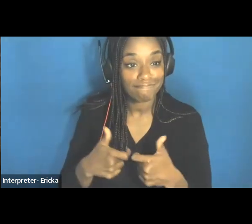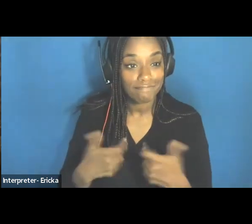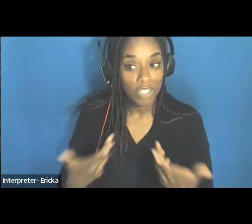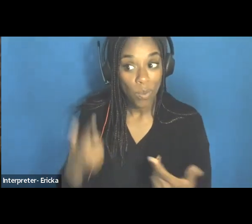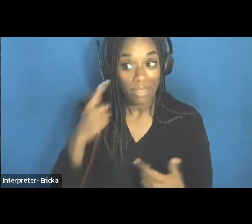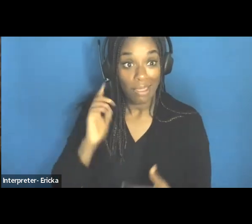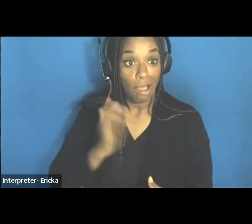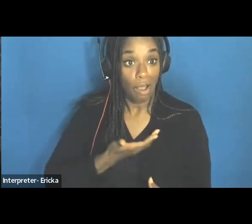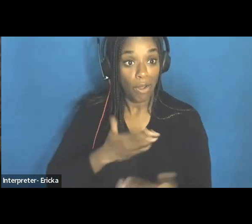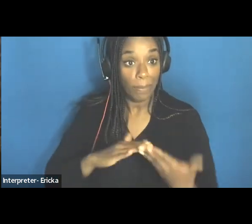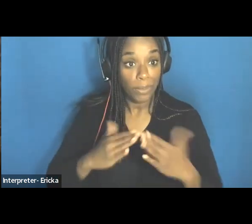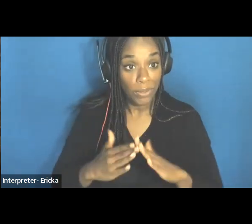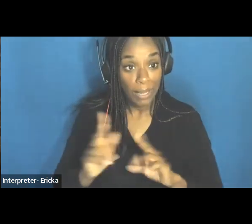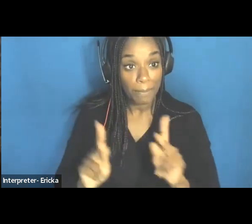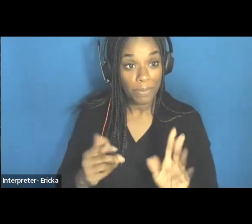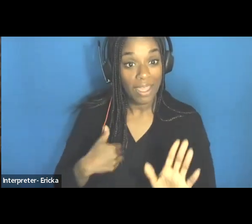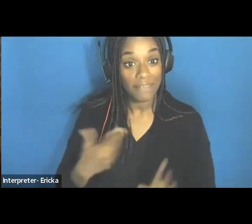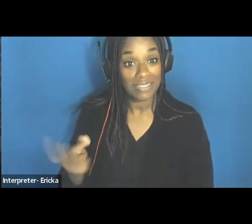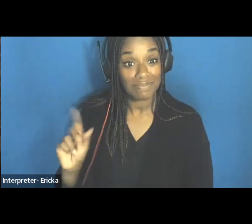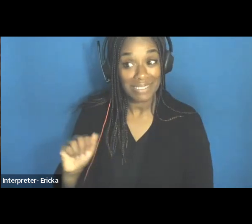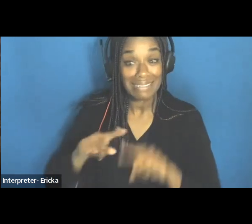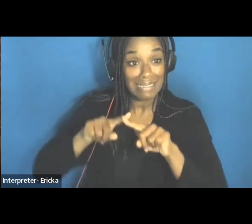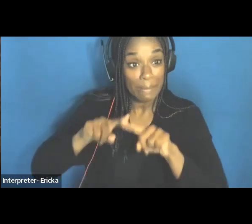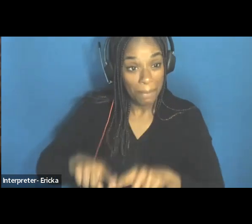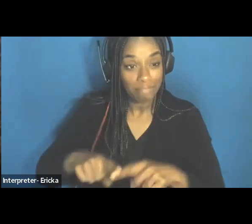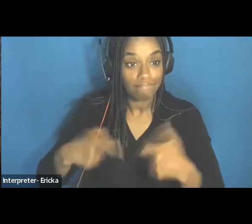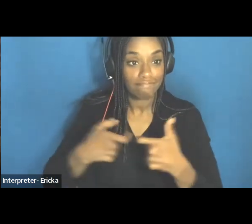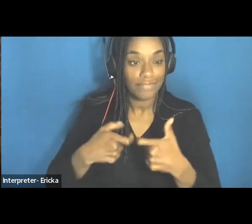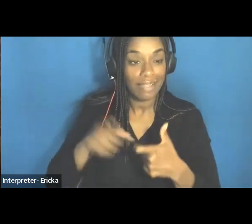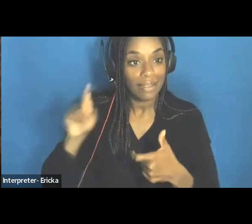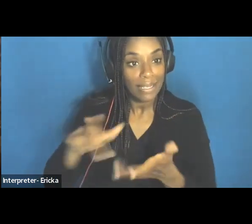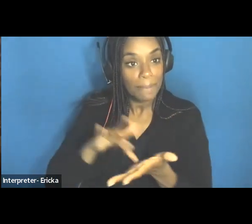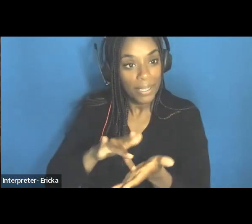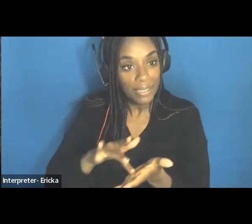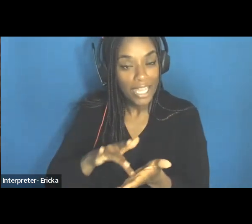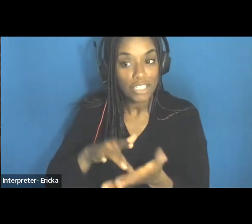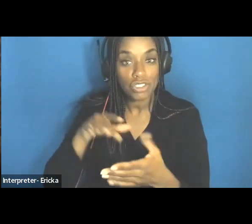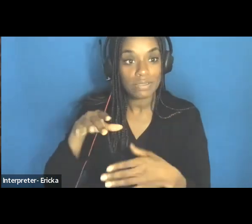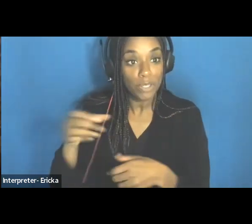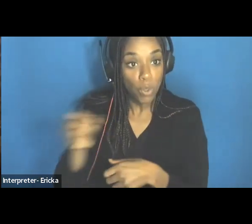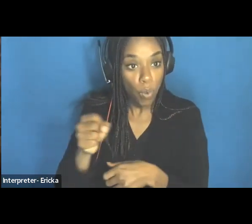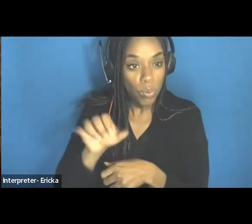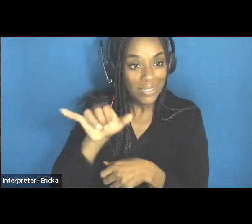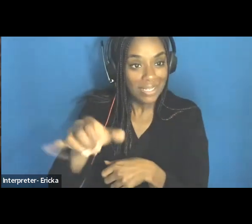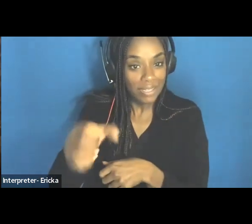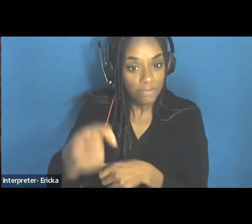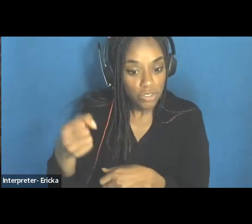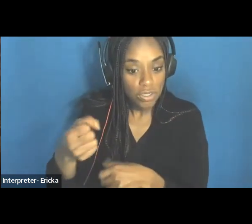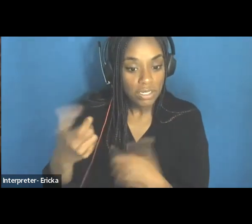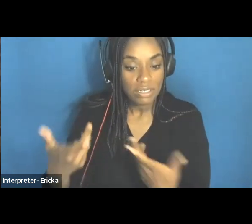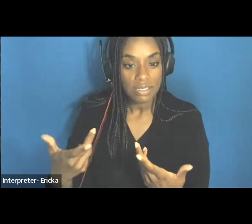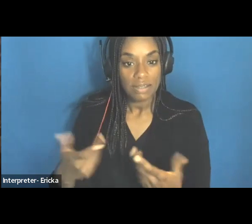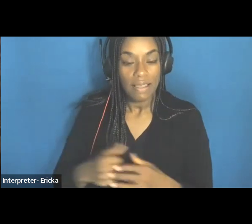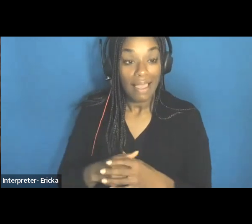disabilities, people power dependent, needing medication to be in cold storage, needing to just power our